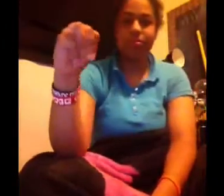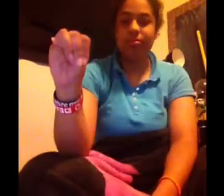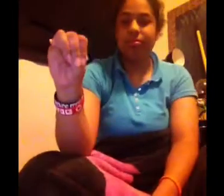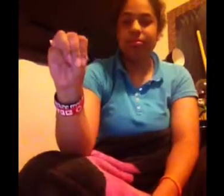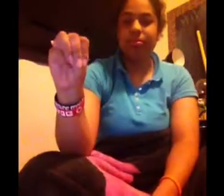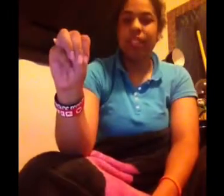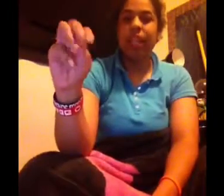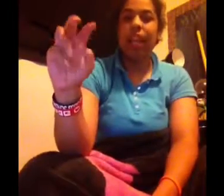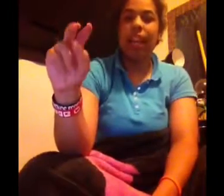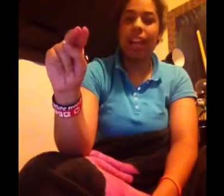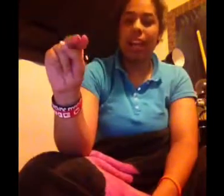A,